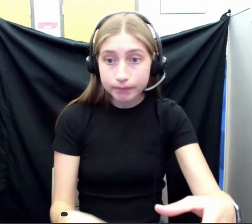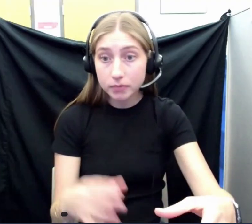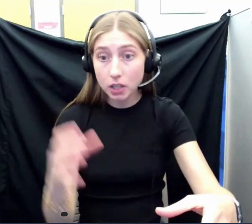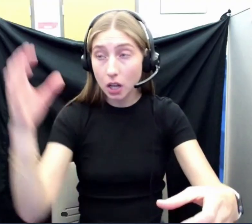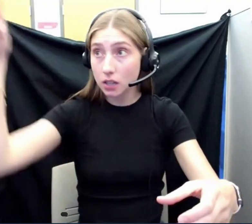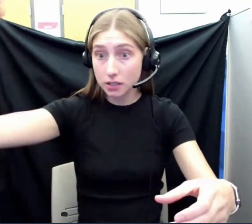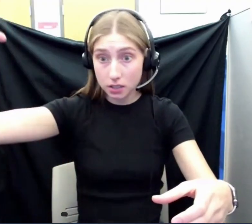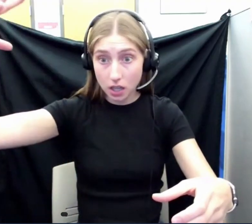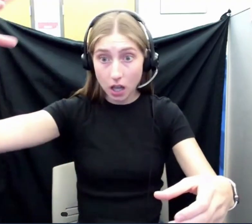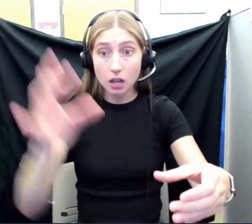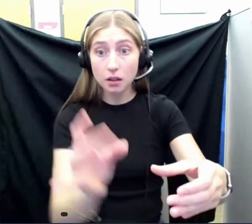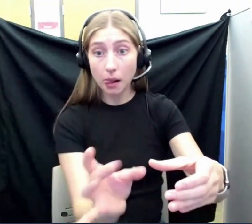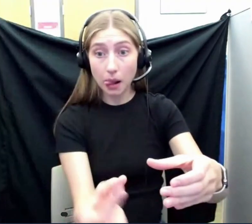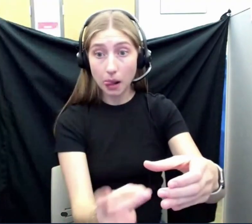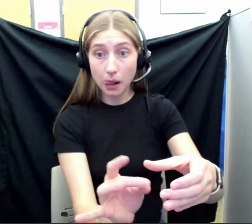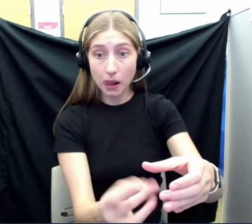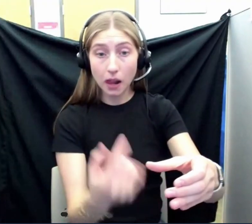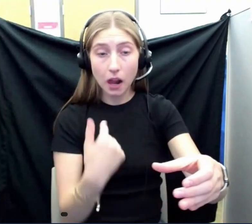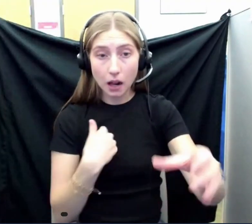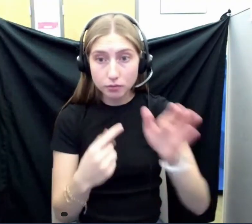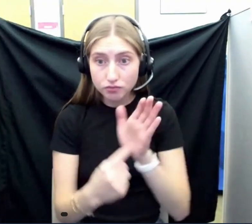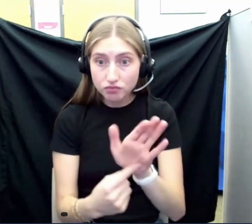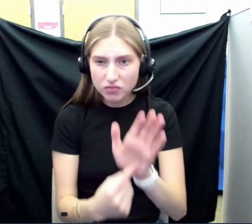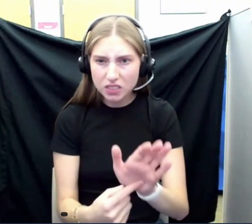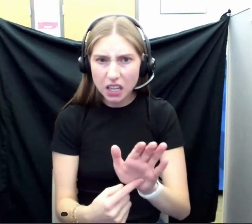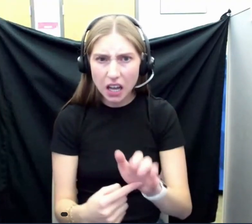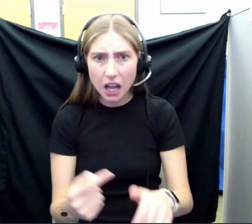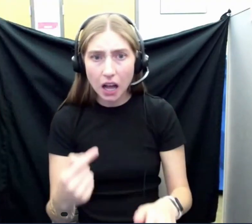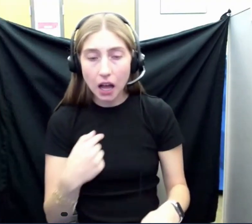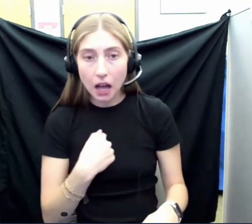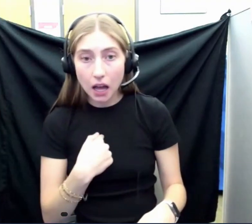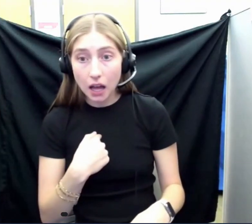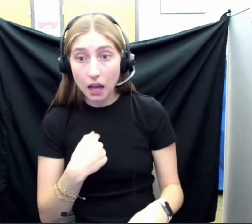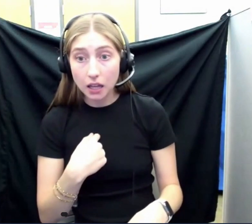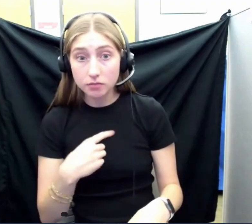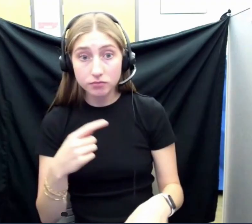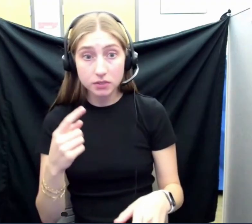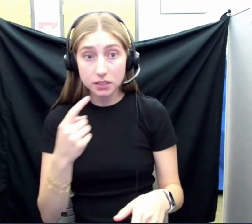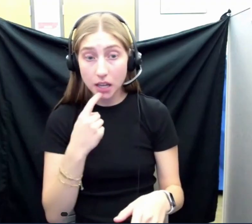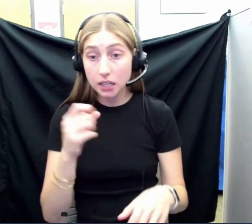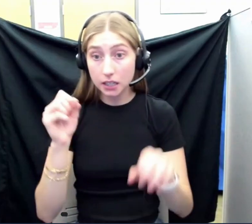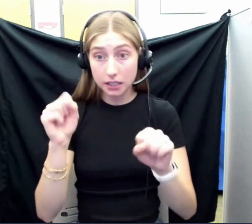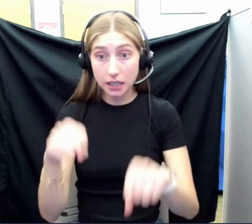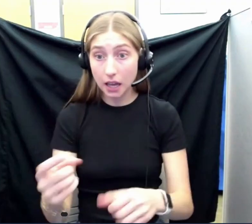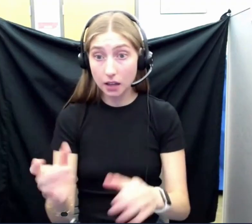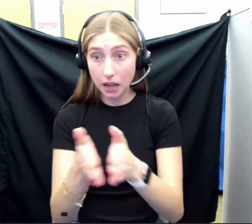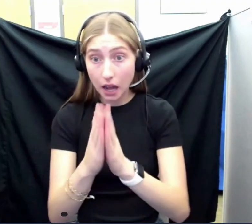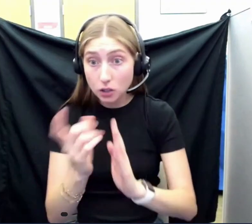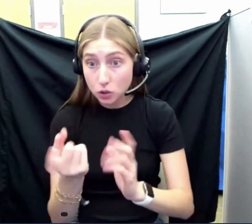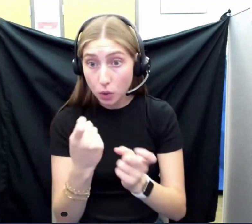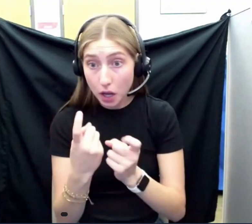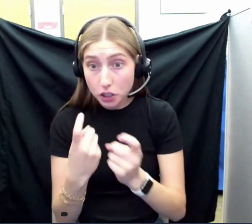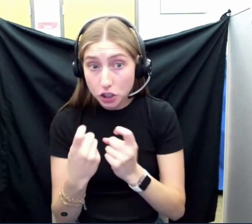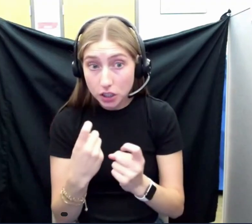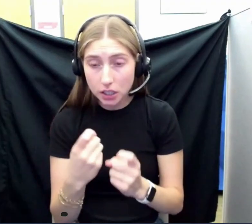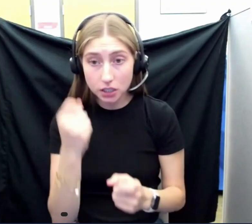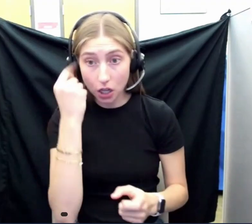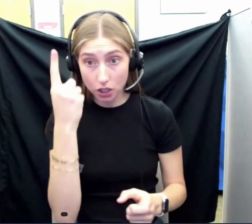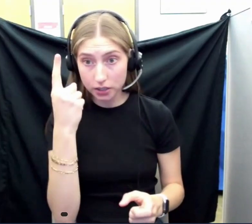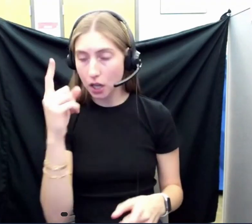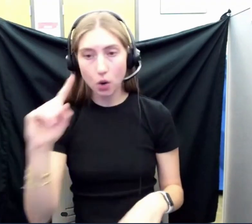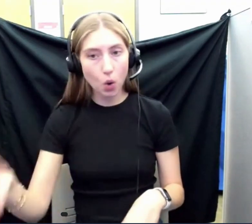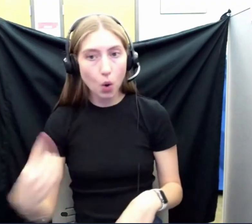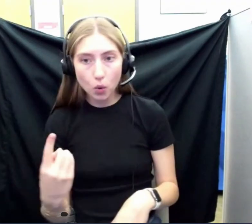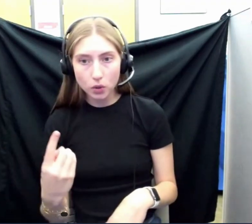yes and no. And we sat there for 45 minutes. They asked me questions. Mr. Knorr, no. Yes. Mr. Knorr, no. And I said no. And when they finally came